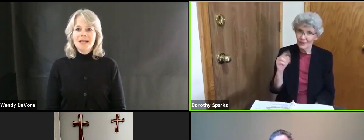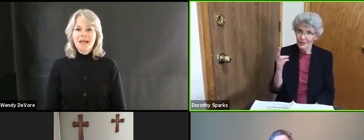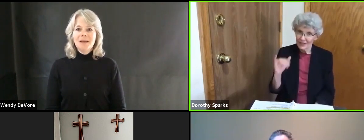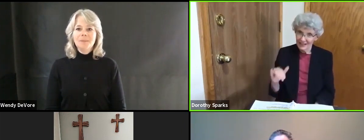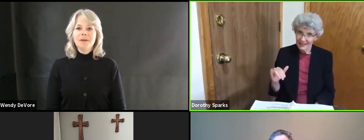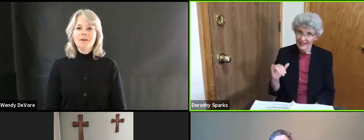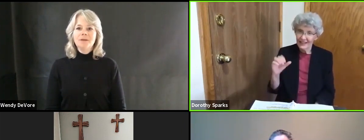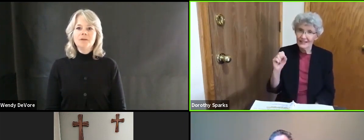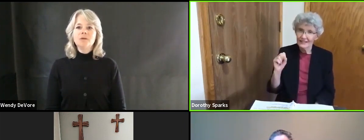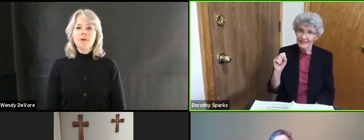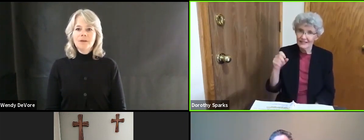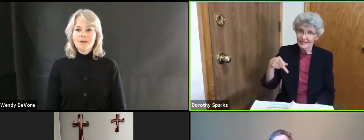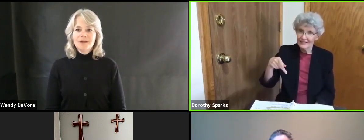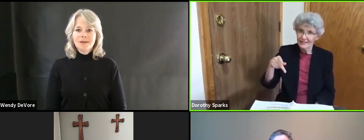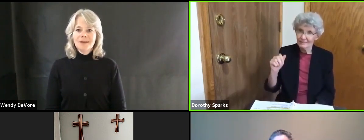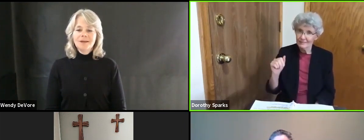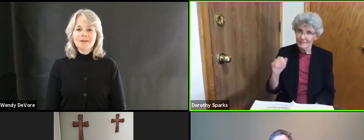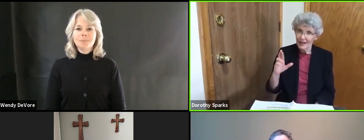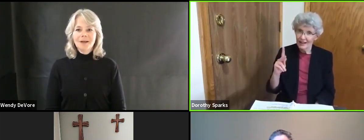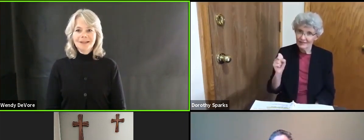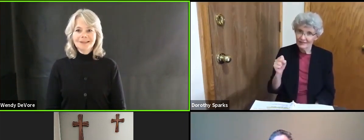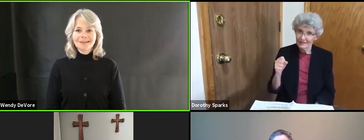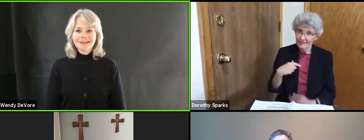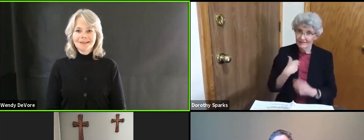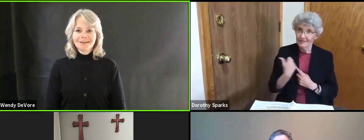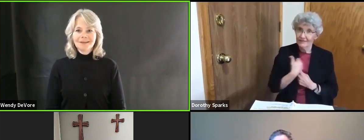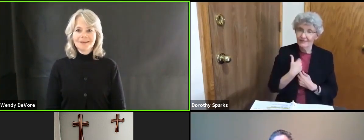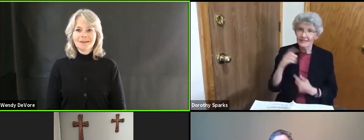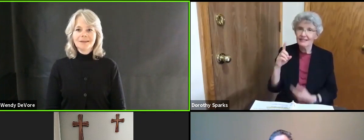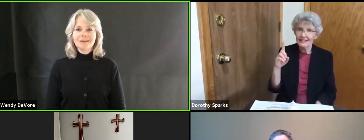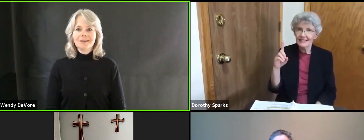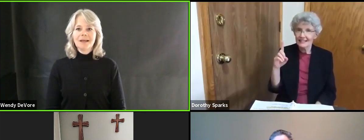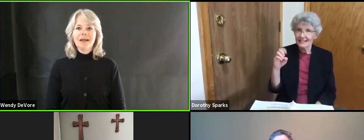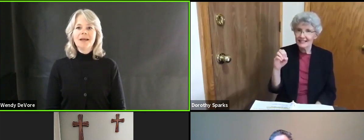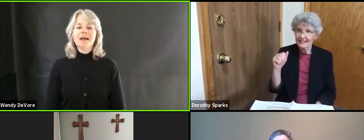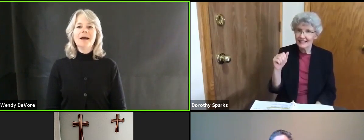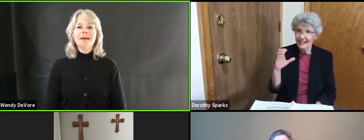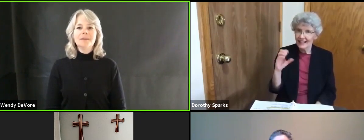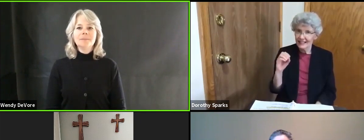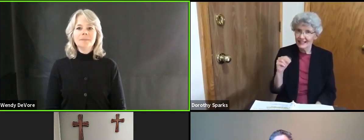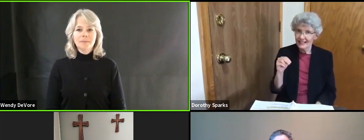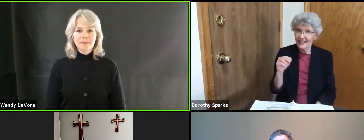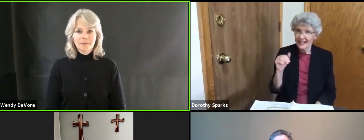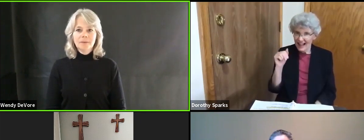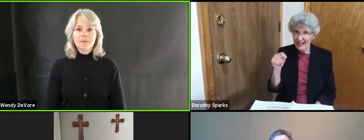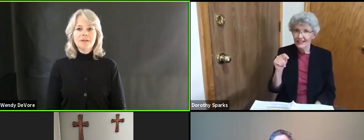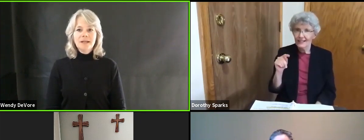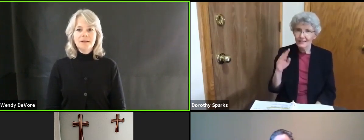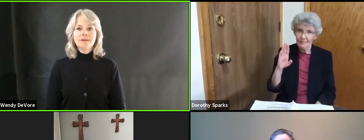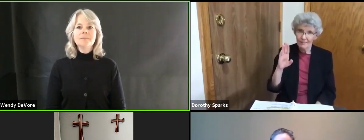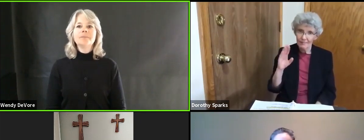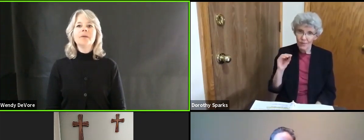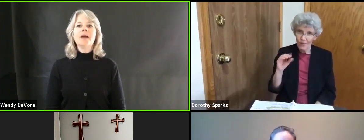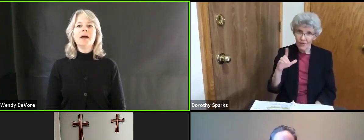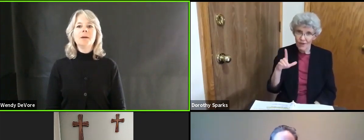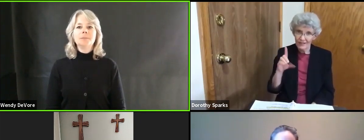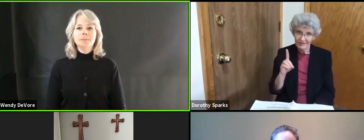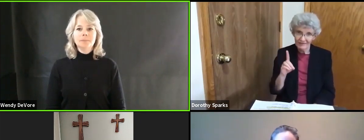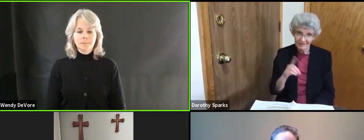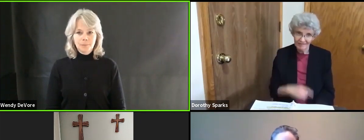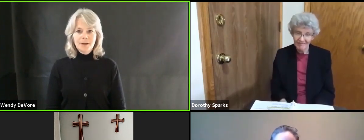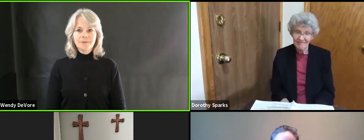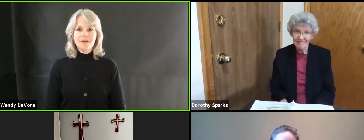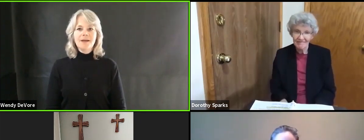And my name is Dorothy Sparks, and I am the deacon